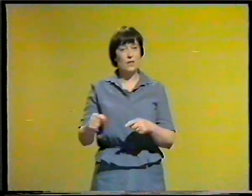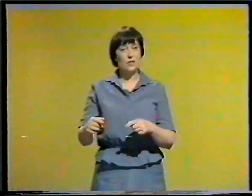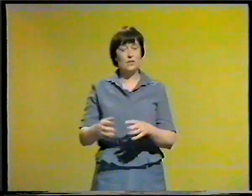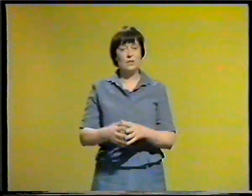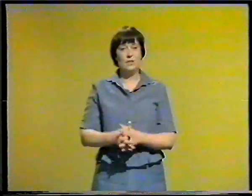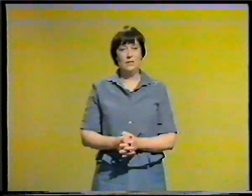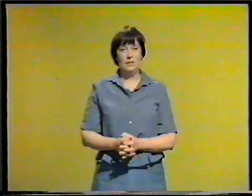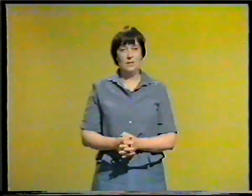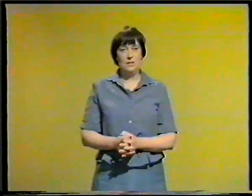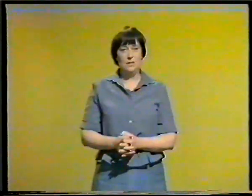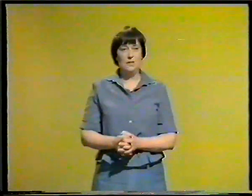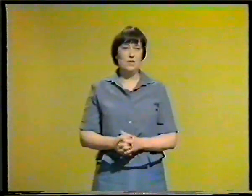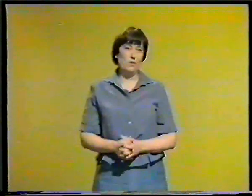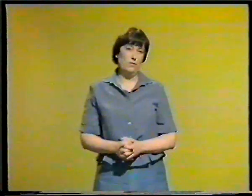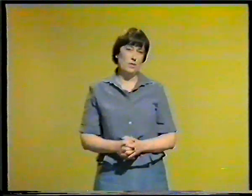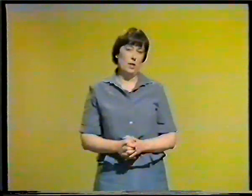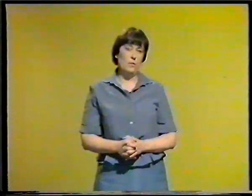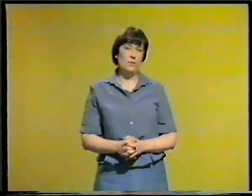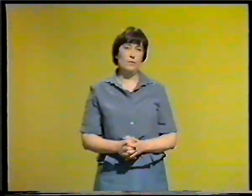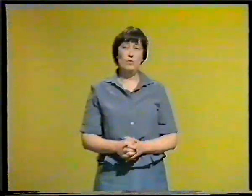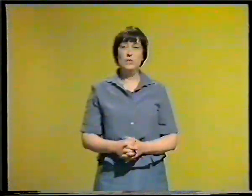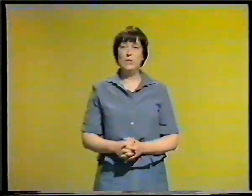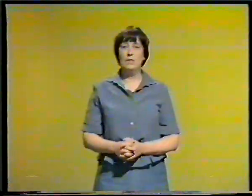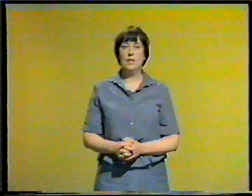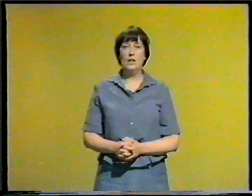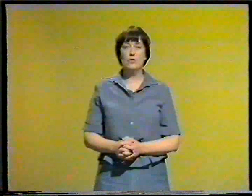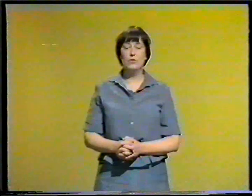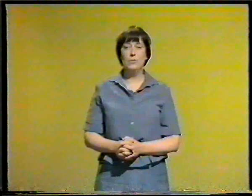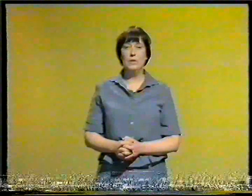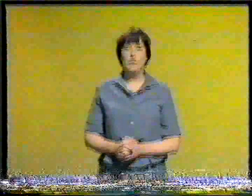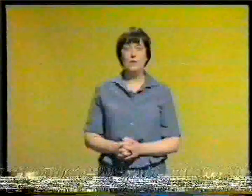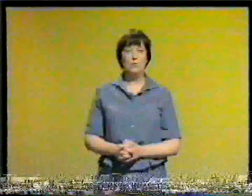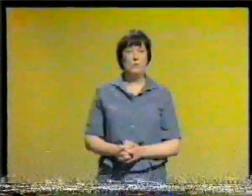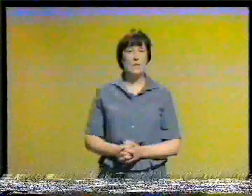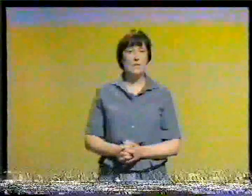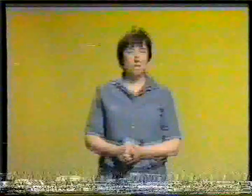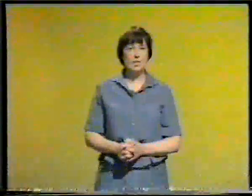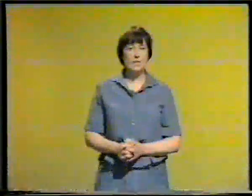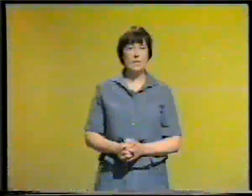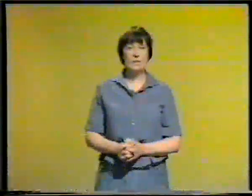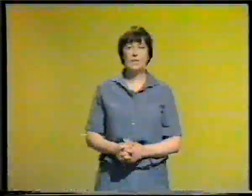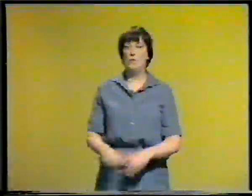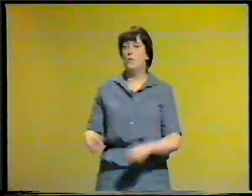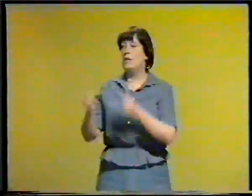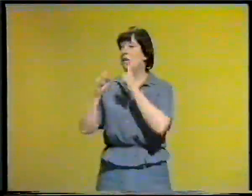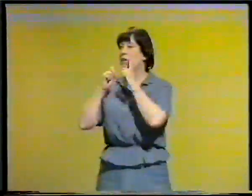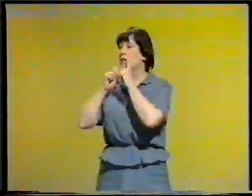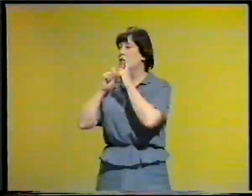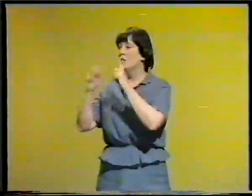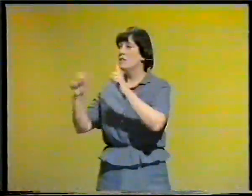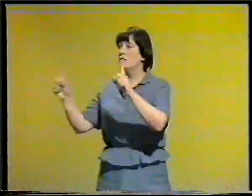function. So, for example, you could say for classroom, the room where the teaching is done. So it would be the